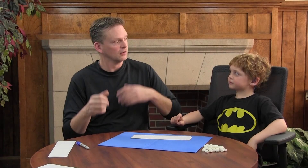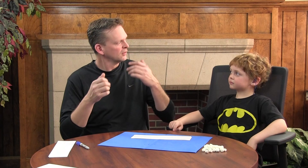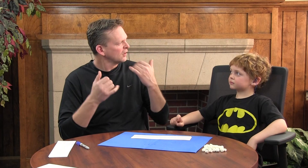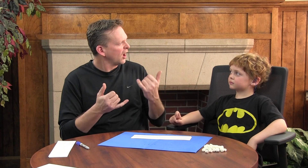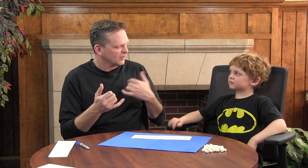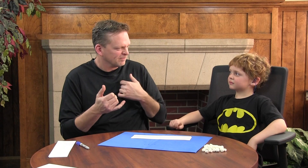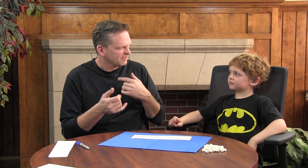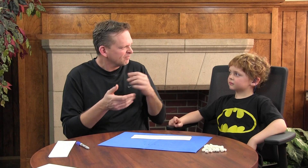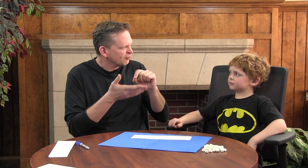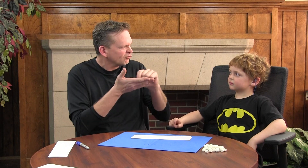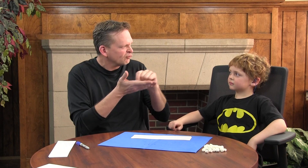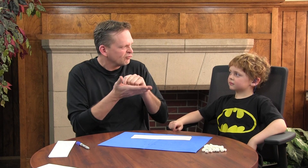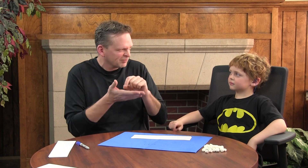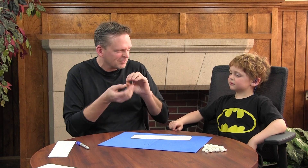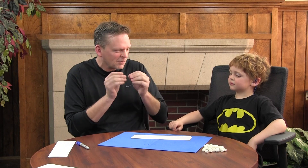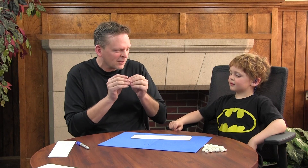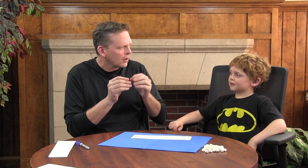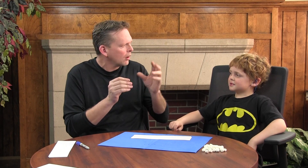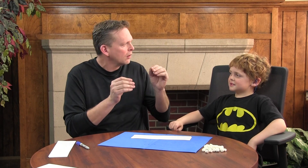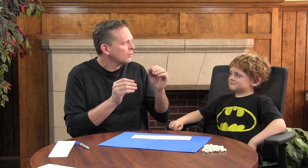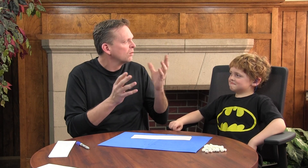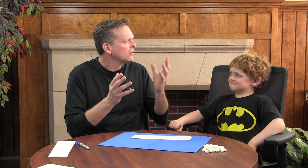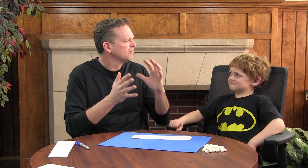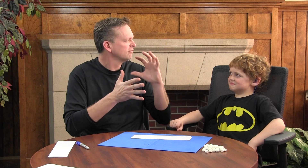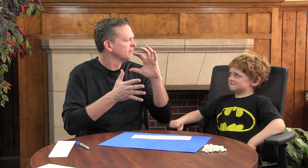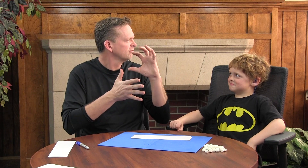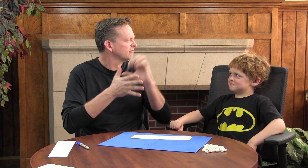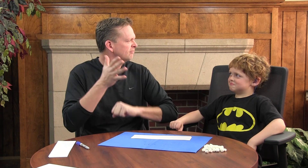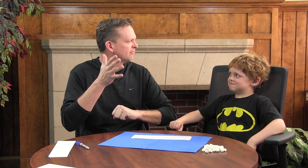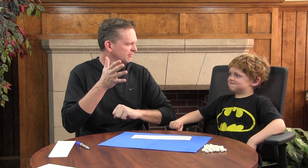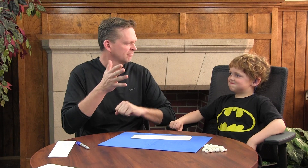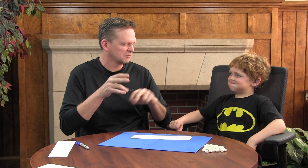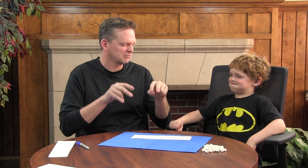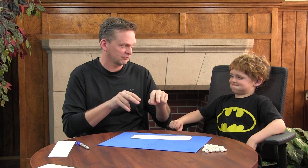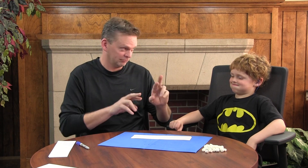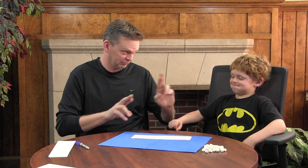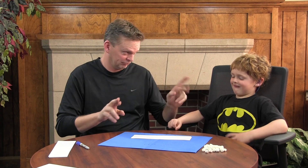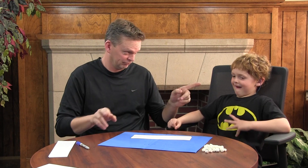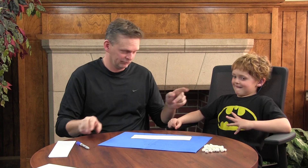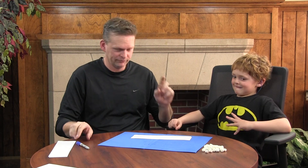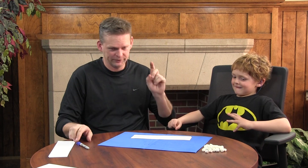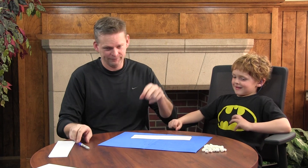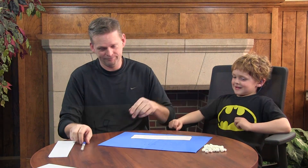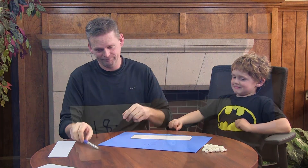Now I'm going to write a subtraction problem. Are you ready? Fine.